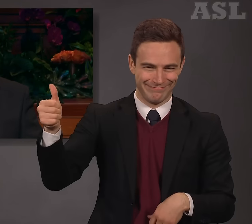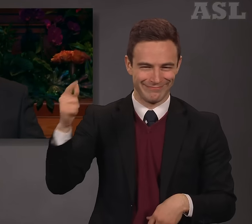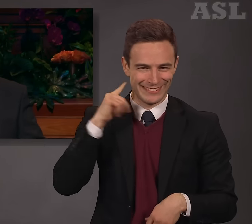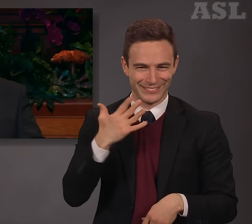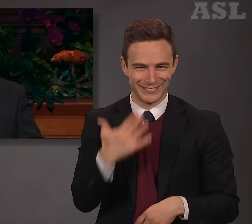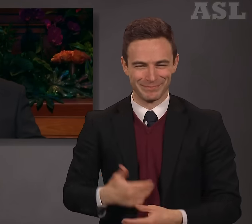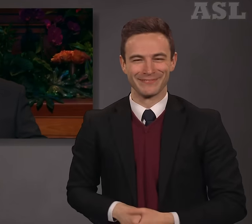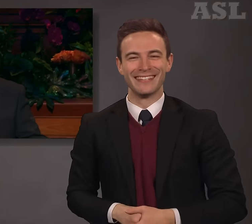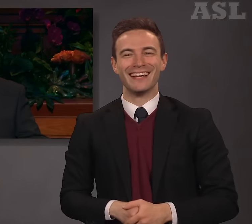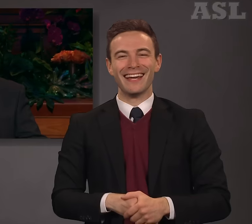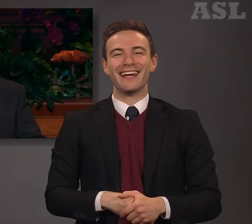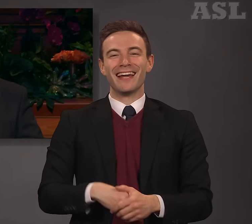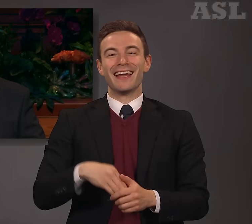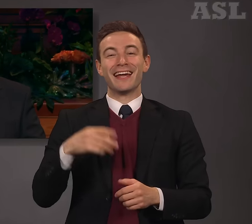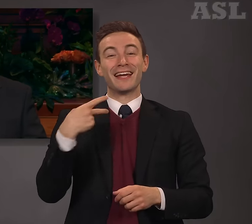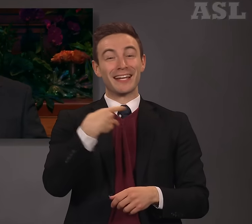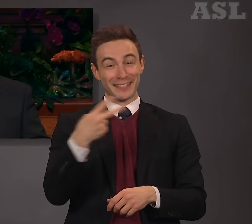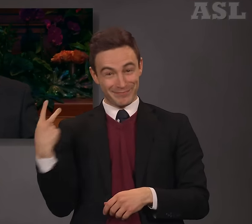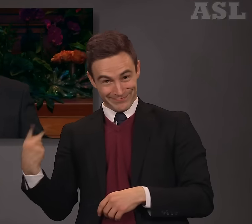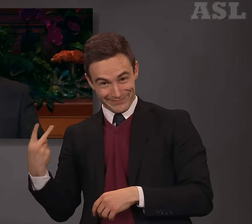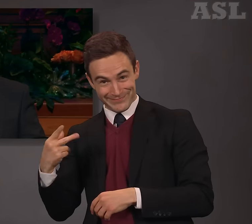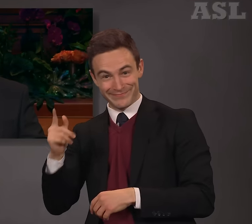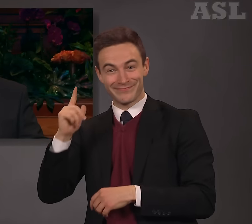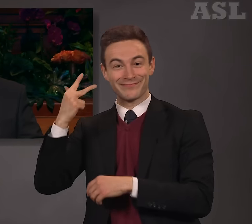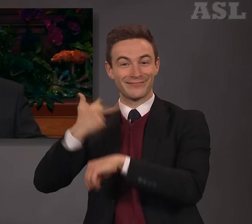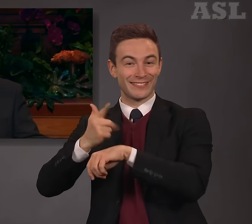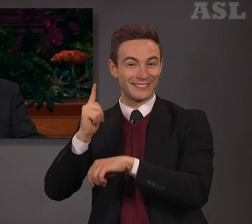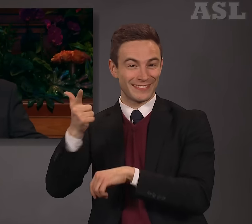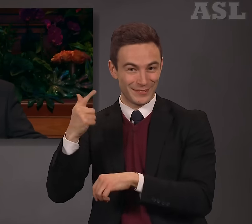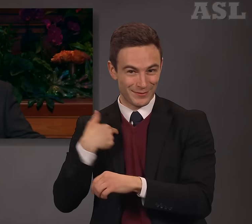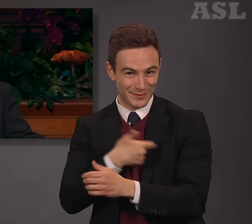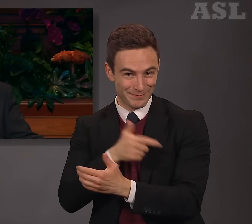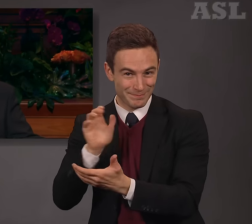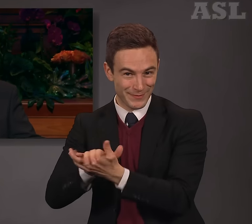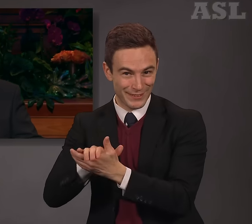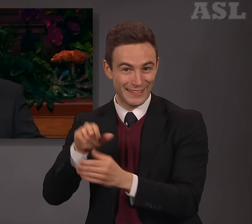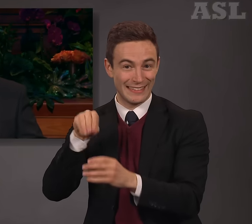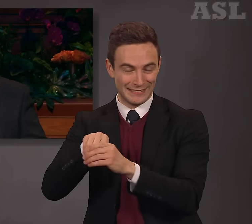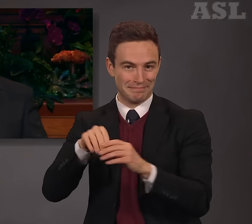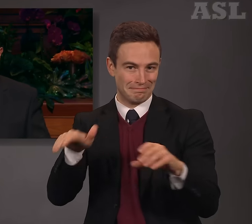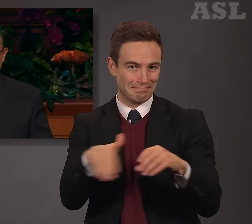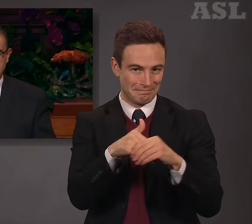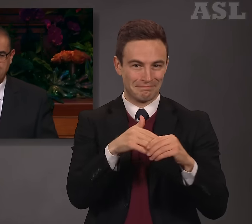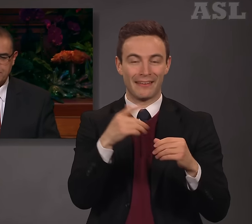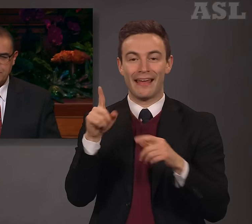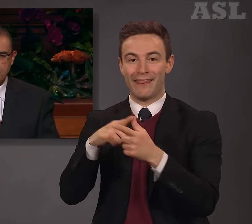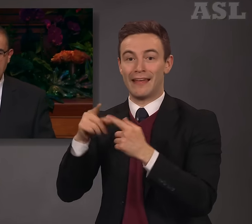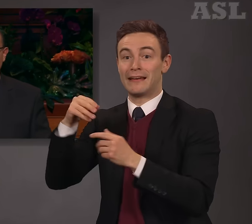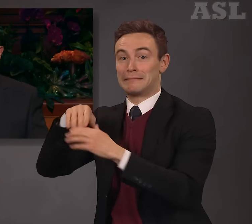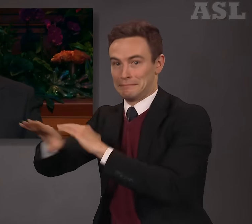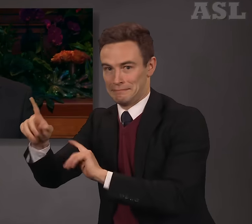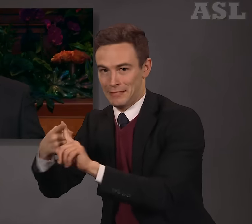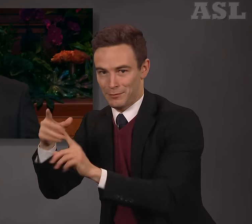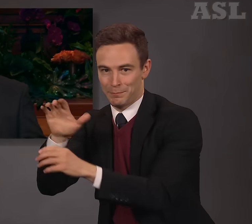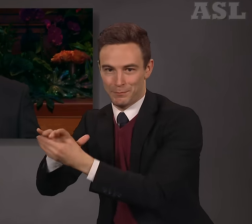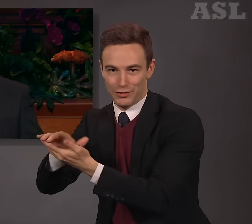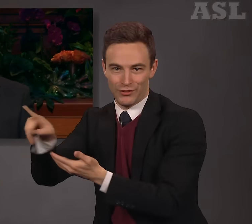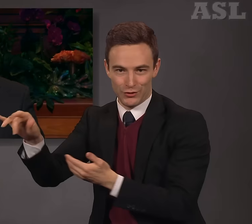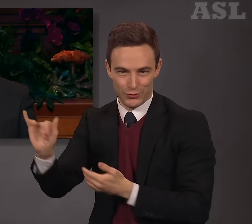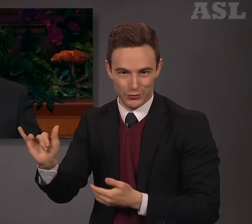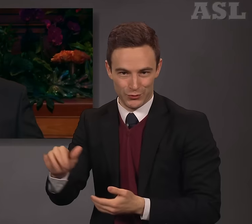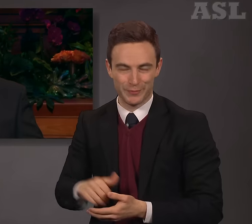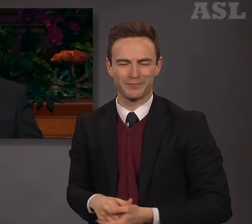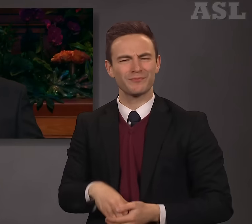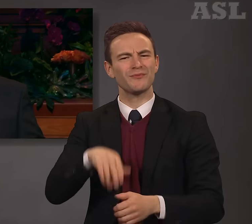2 days later, Carol and I were married civilly as planned, and then we were sealed in the Lima Peru Temple. Of course, we